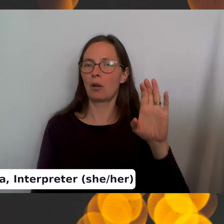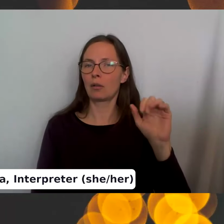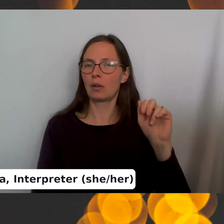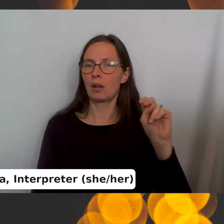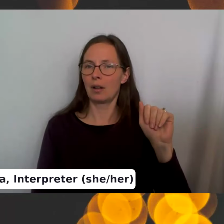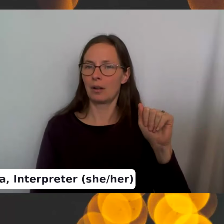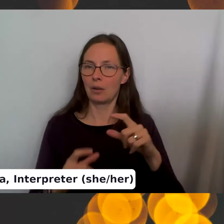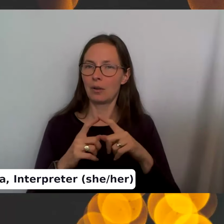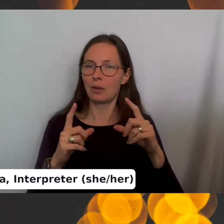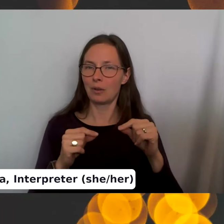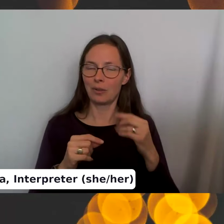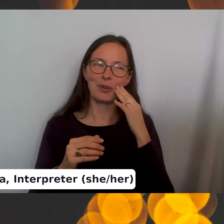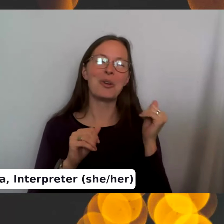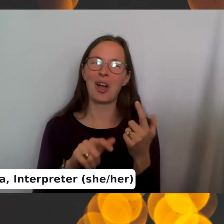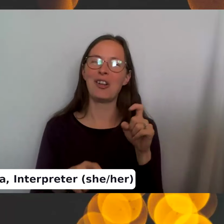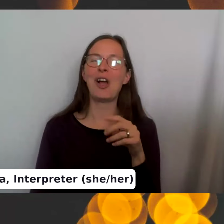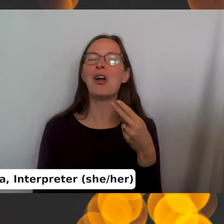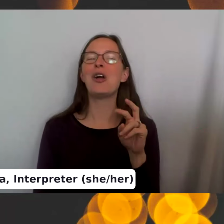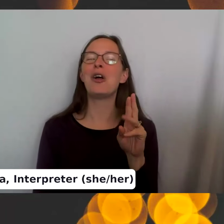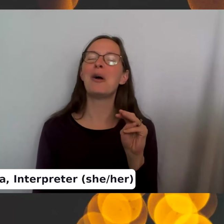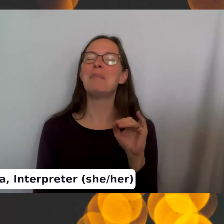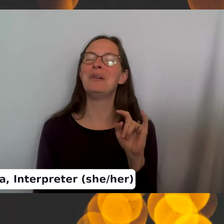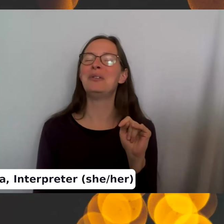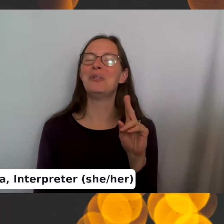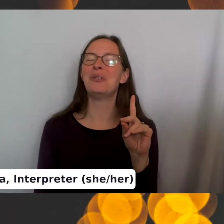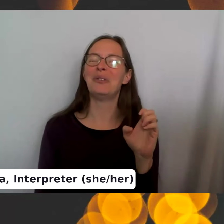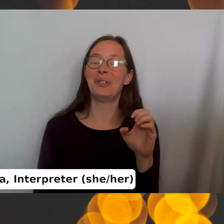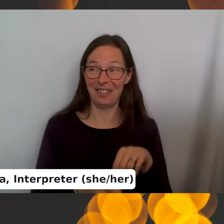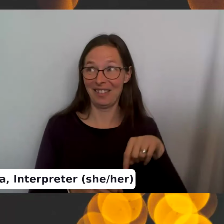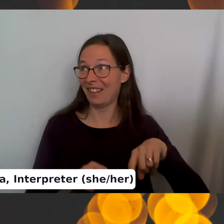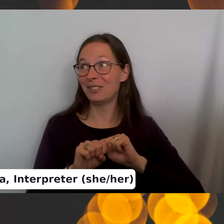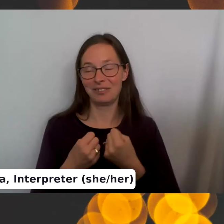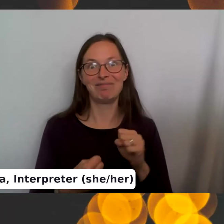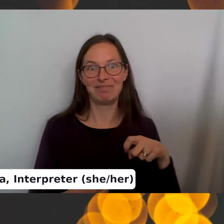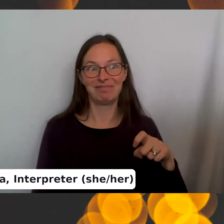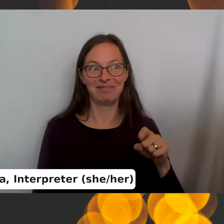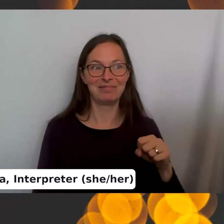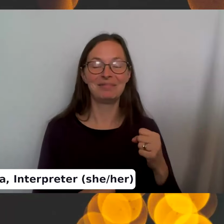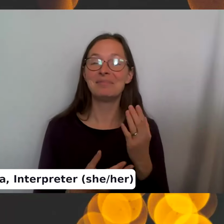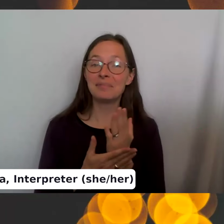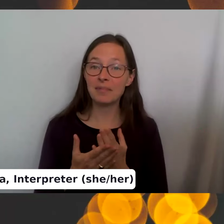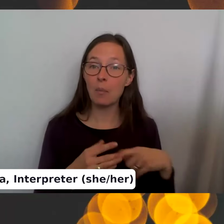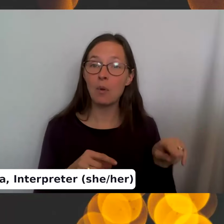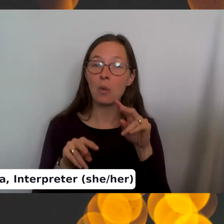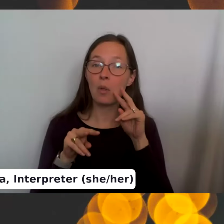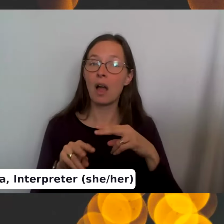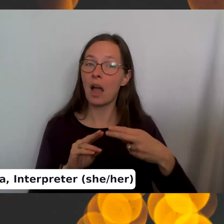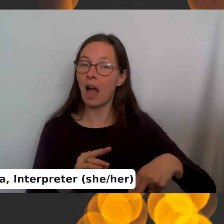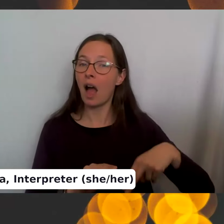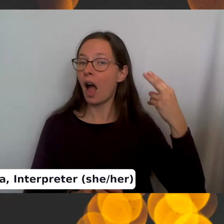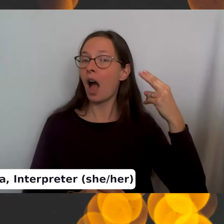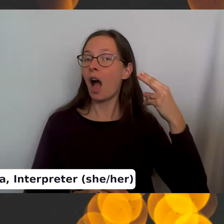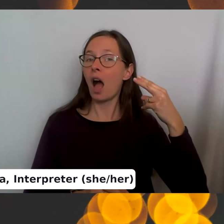I know we all need some hermitude in this society. So some of you looked at the High